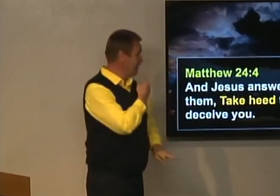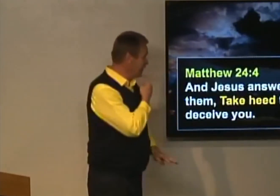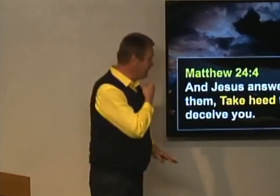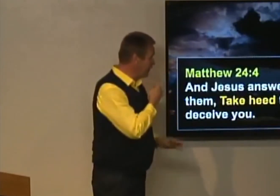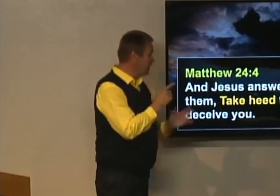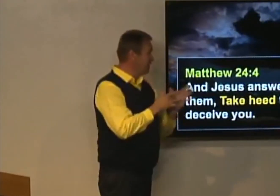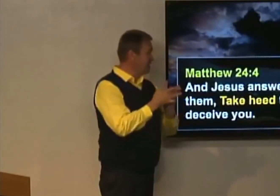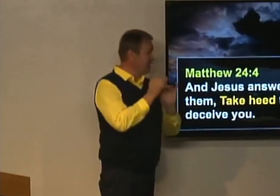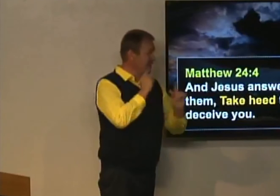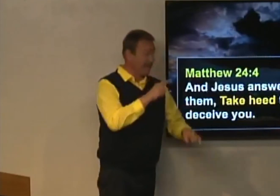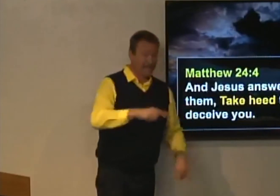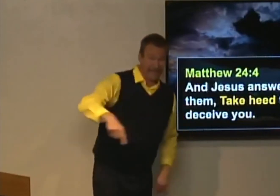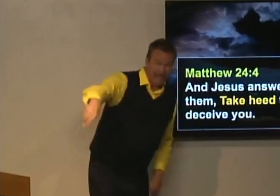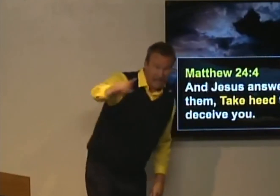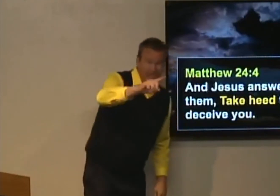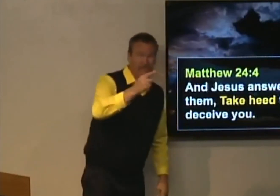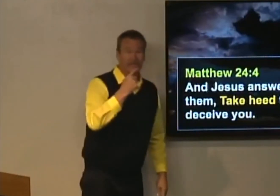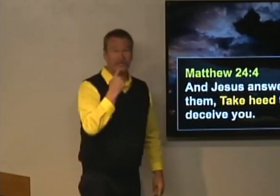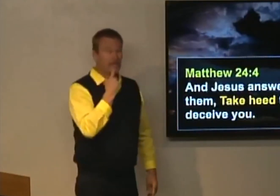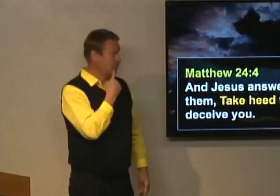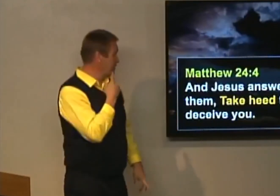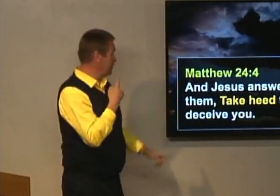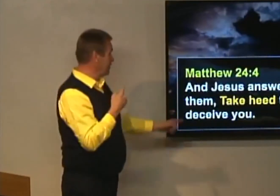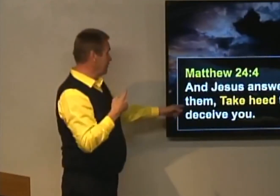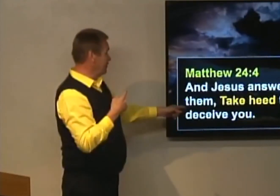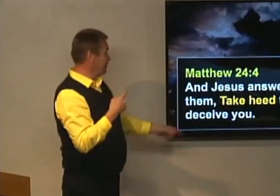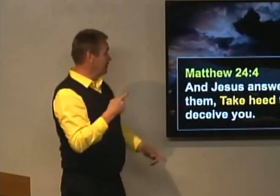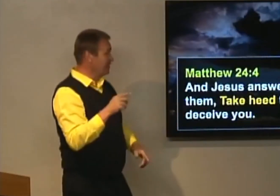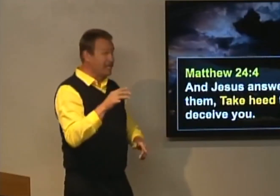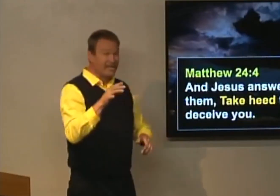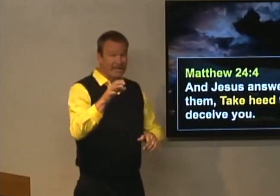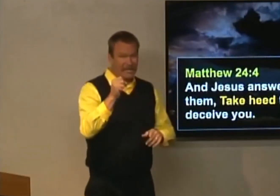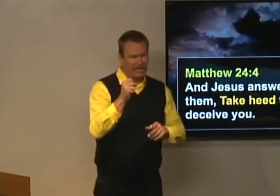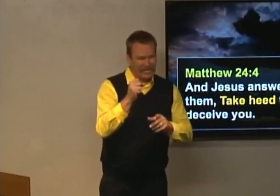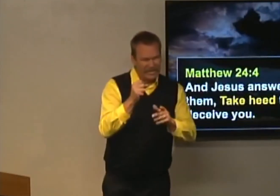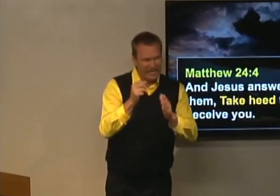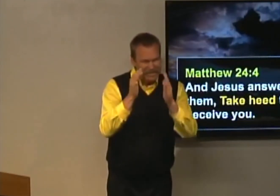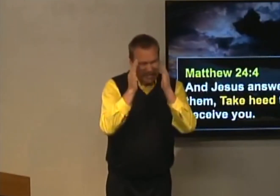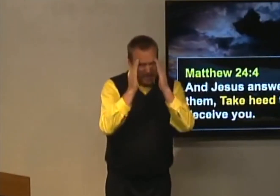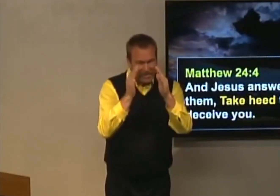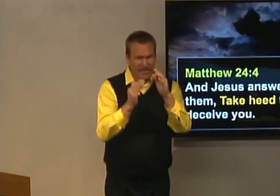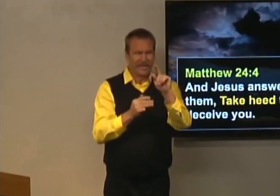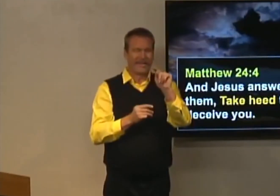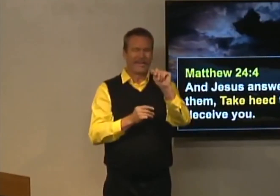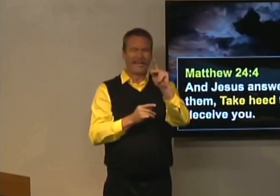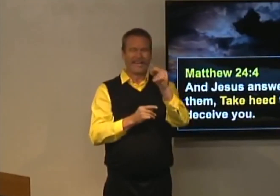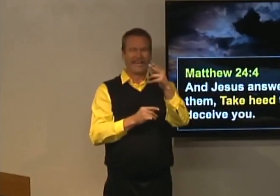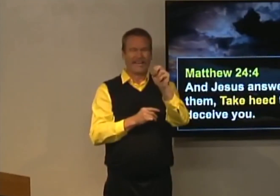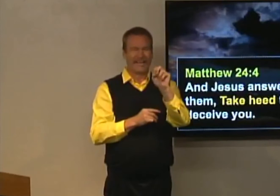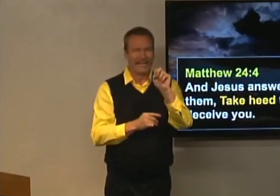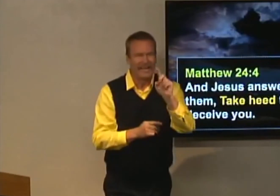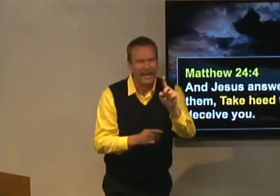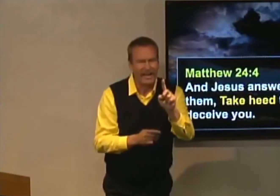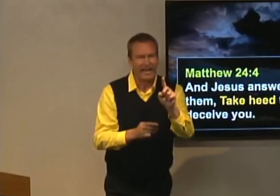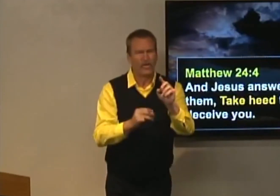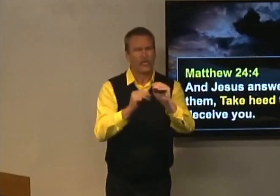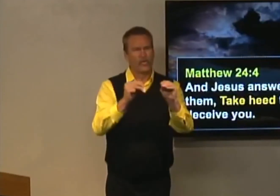24, verse 4, it says, and Jesus answered them and said to them, take